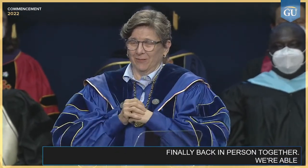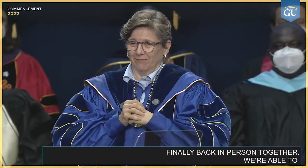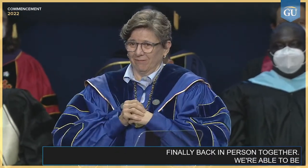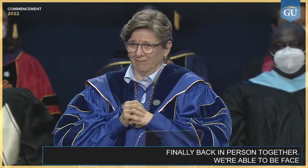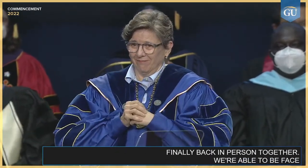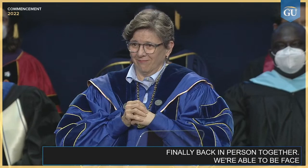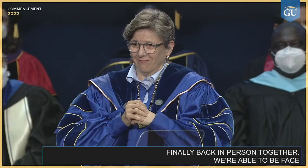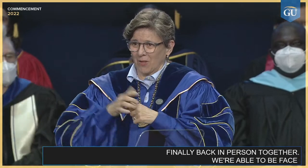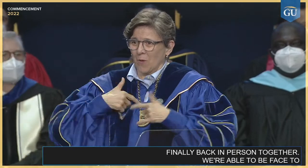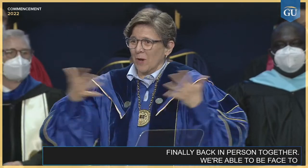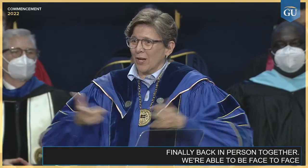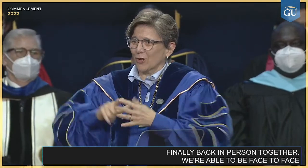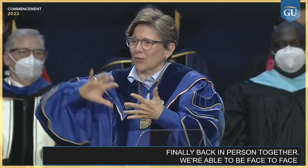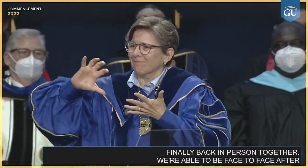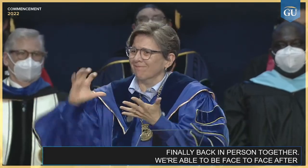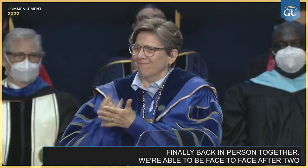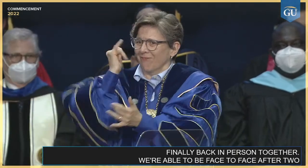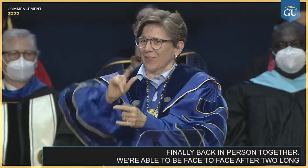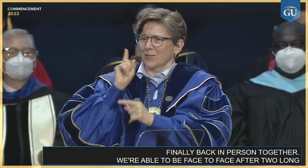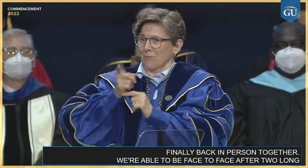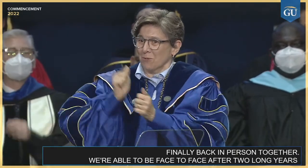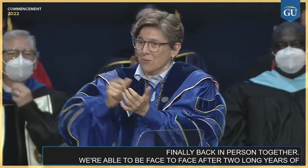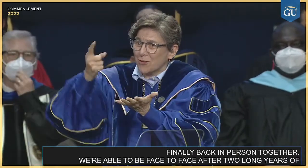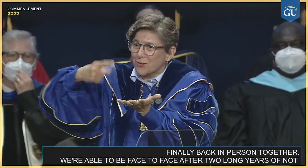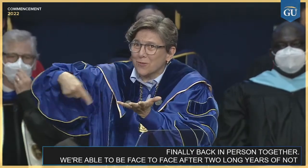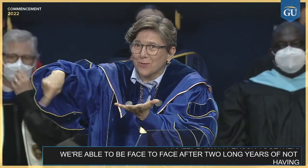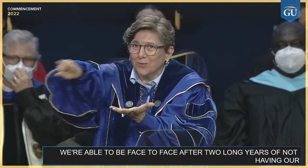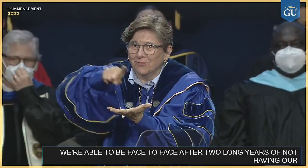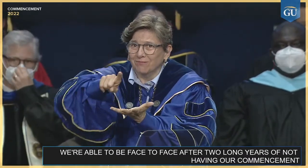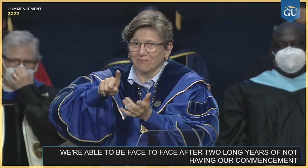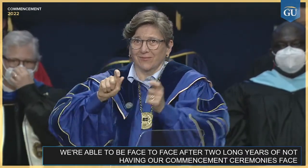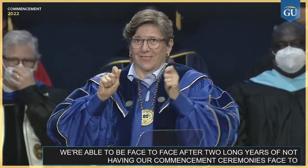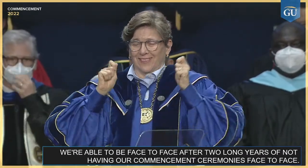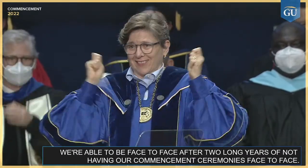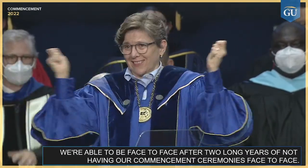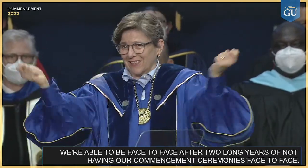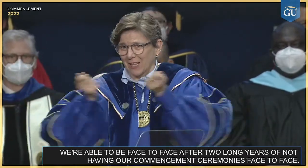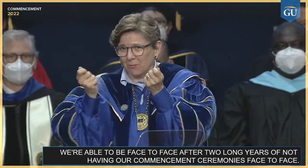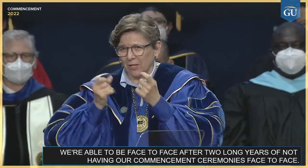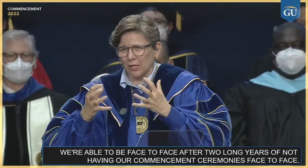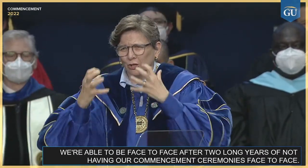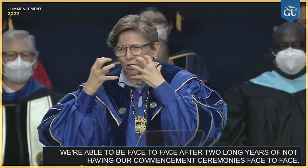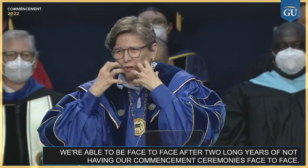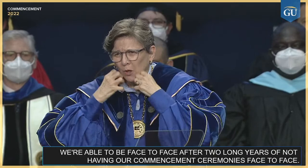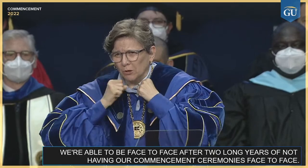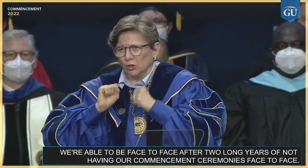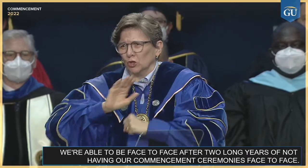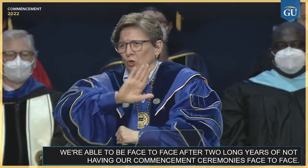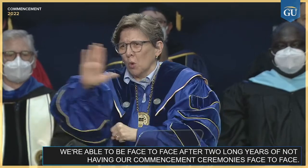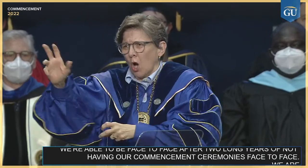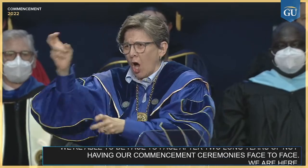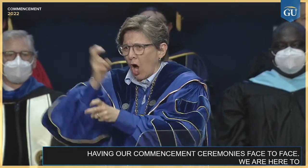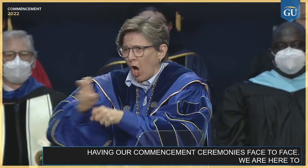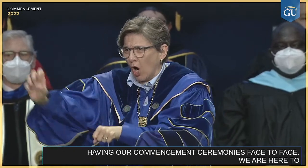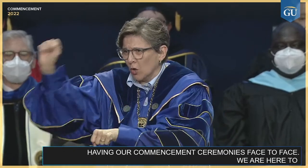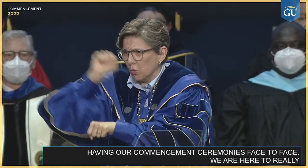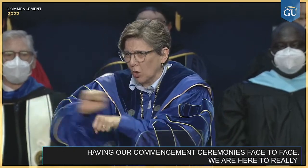commencement ceremonies face to face. We are here to really relish in these moments with you to celebrate a